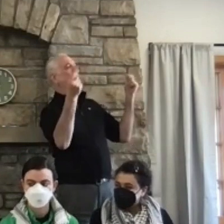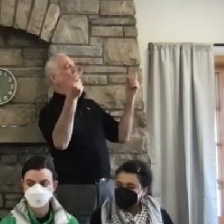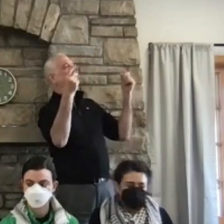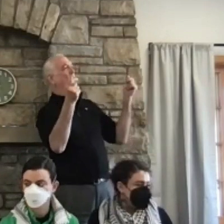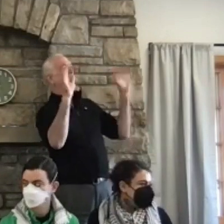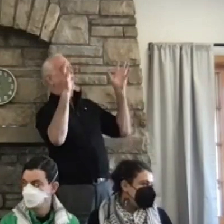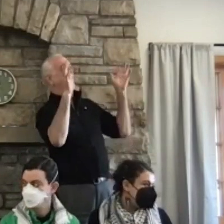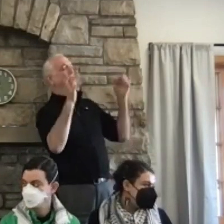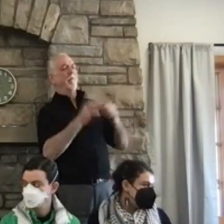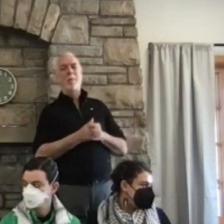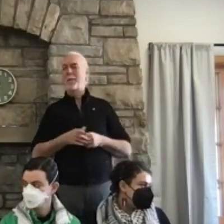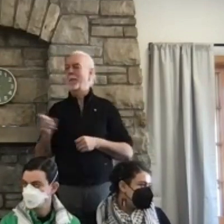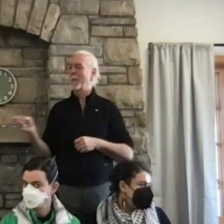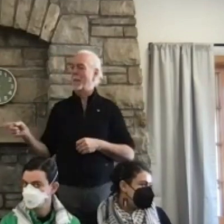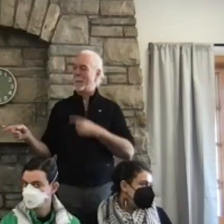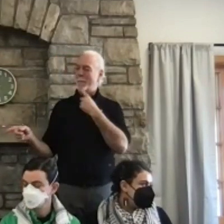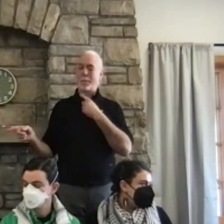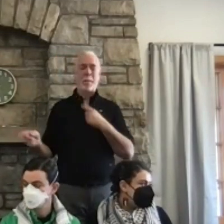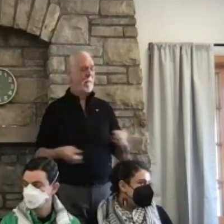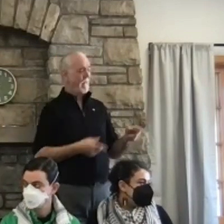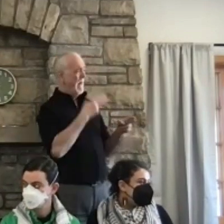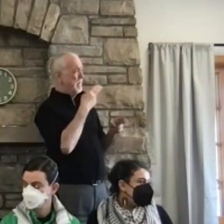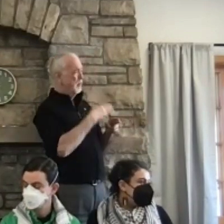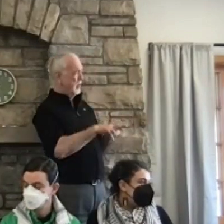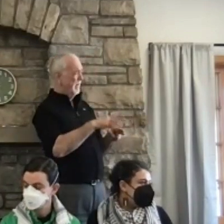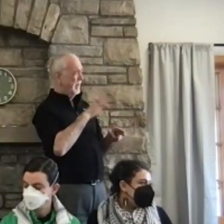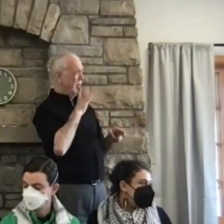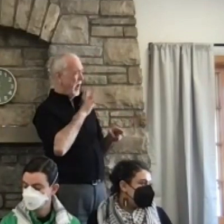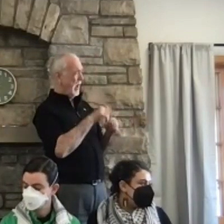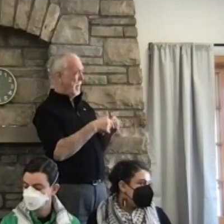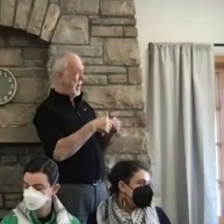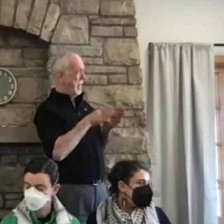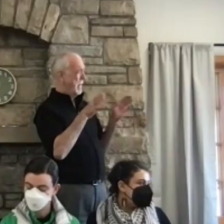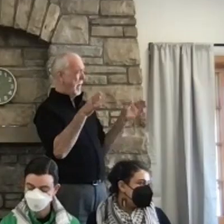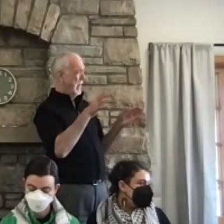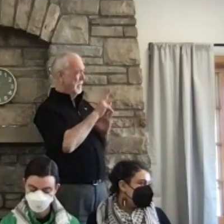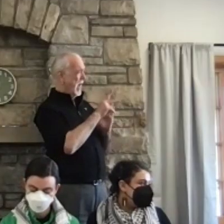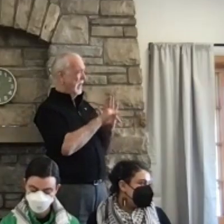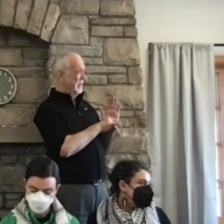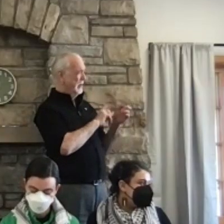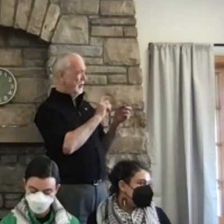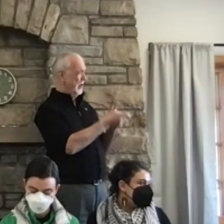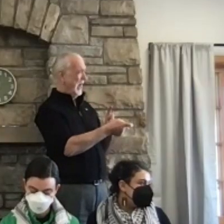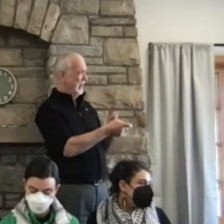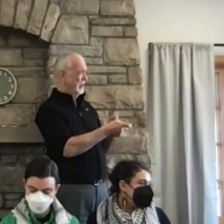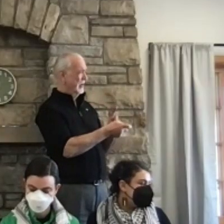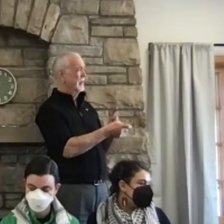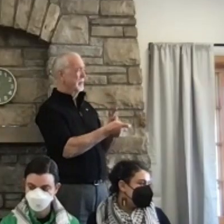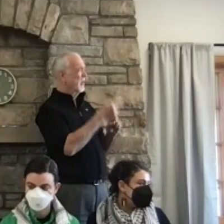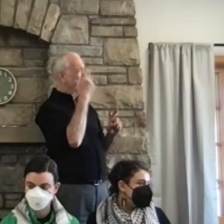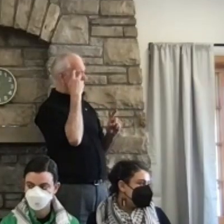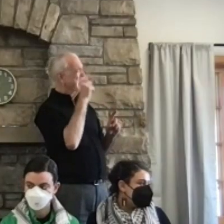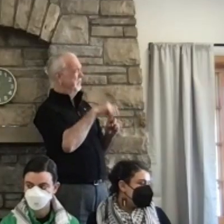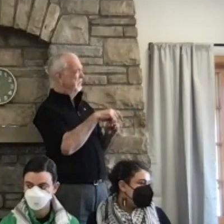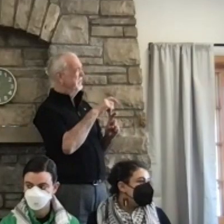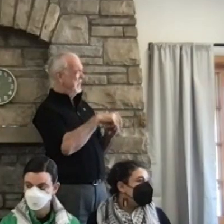Can you briefly name any public policy system changes that are warranted in your mind